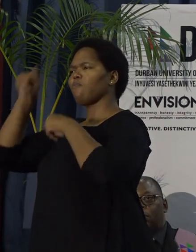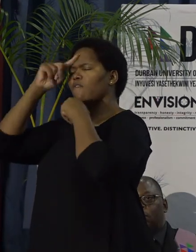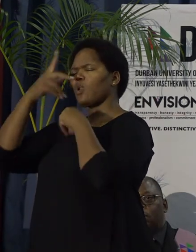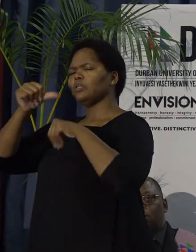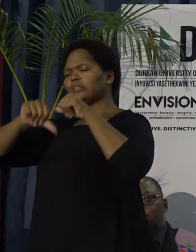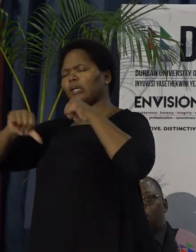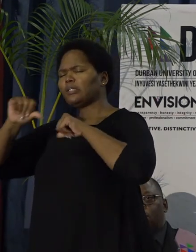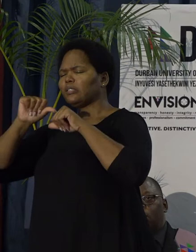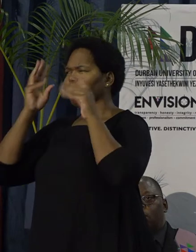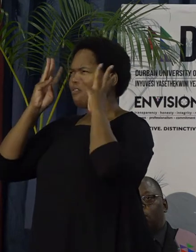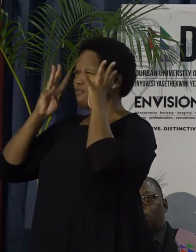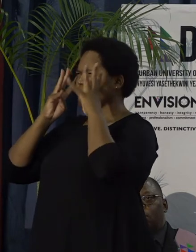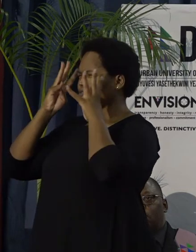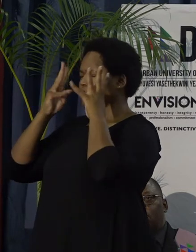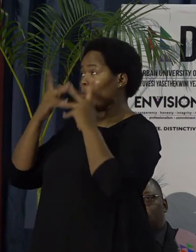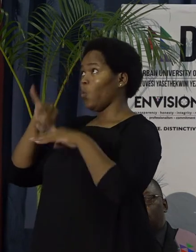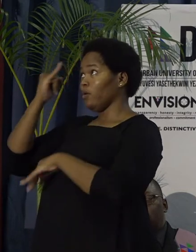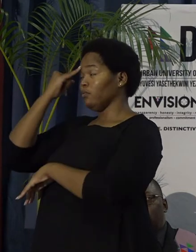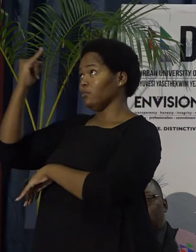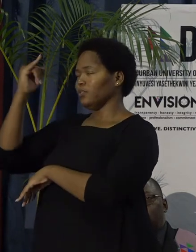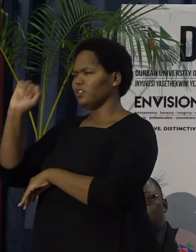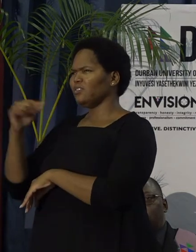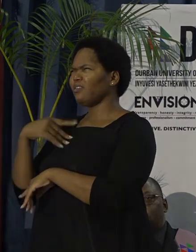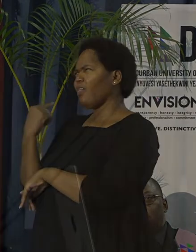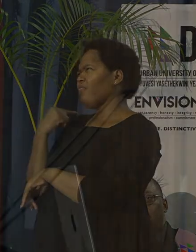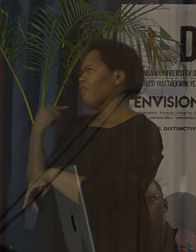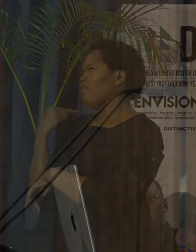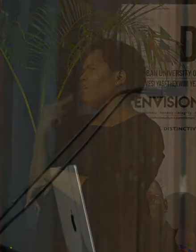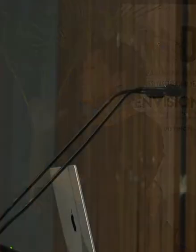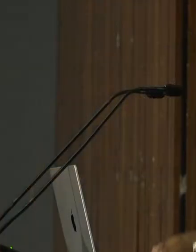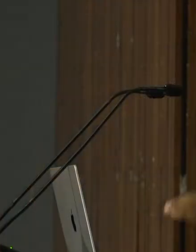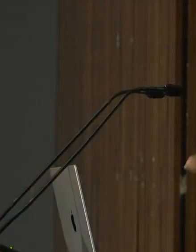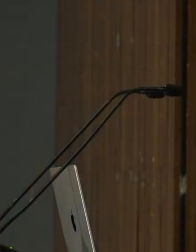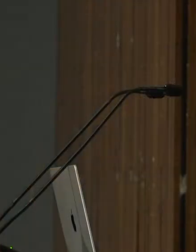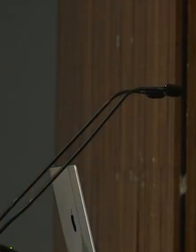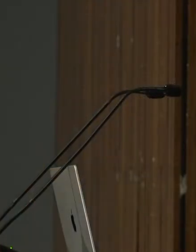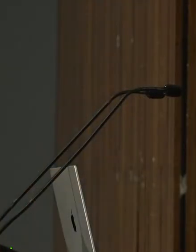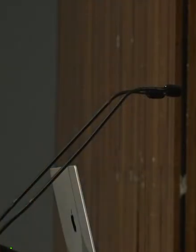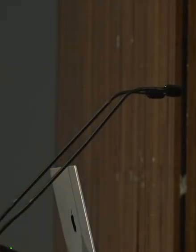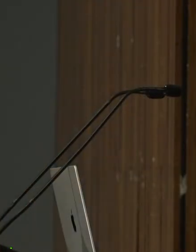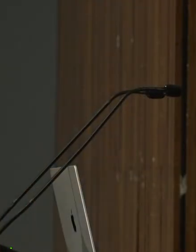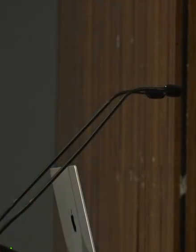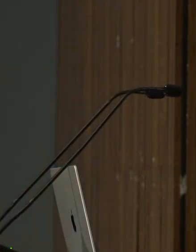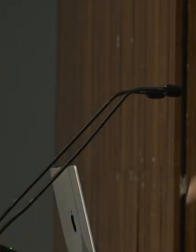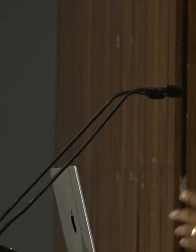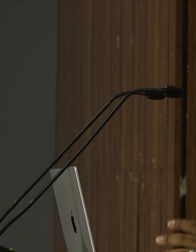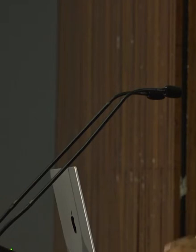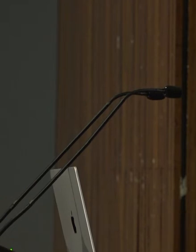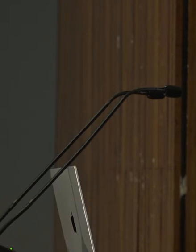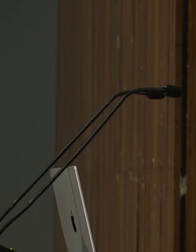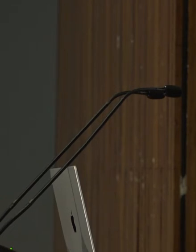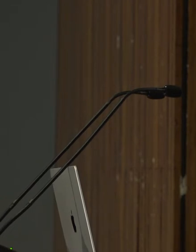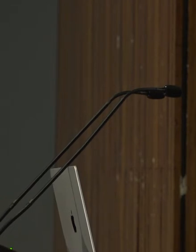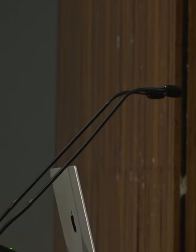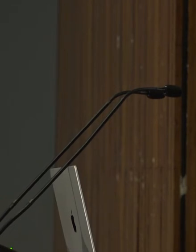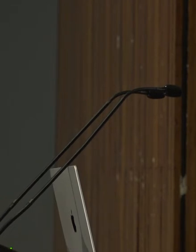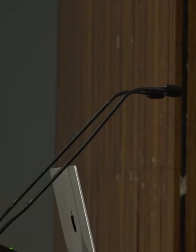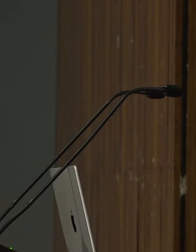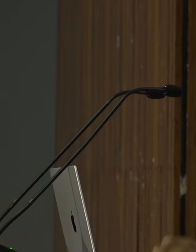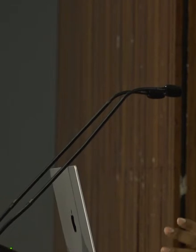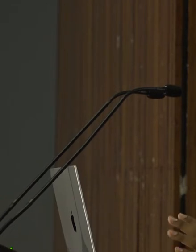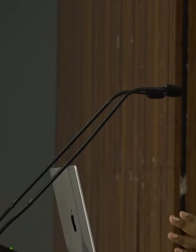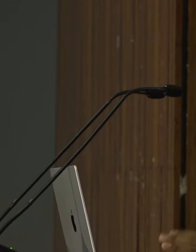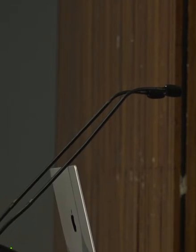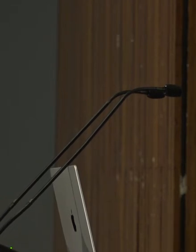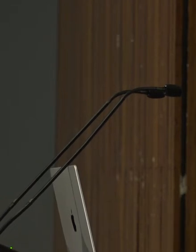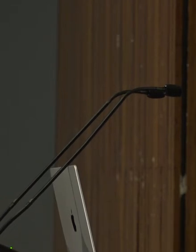Innovation recently, I think it was on the 23rd of January, some parliamentarians commented that